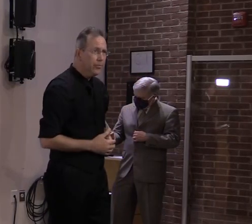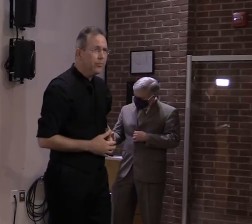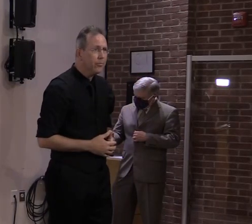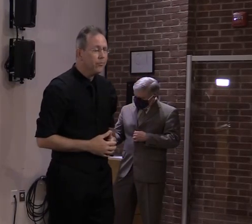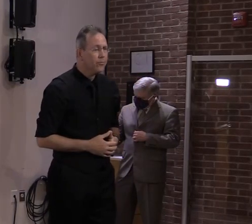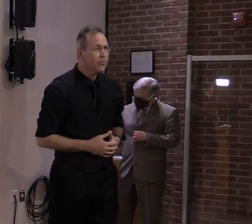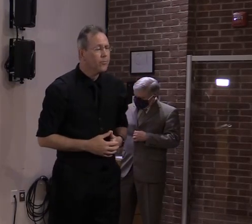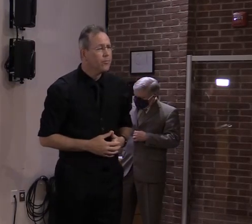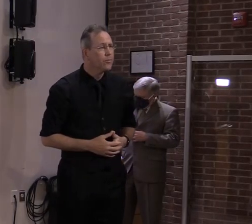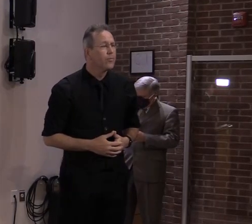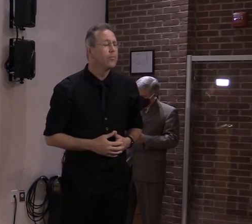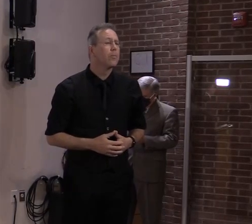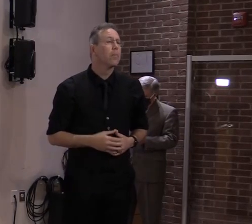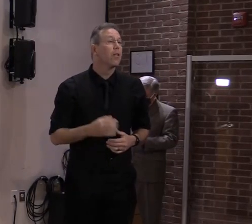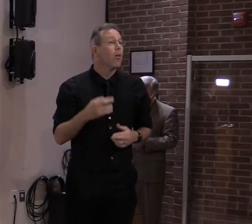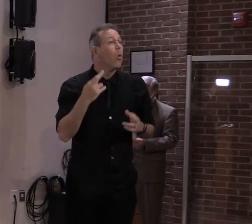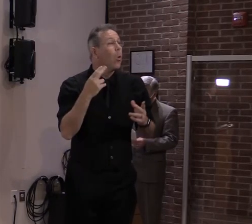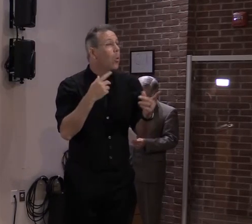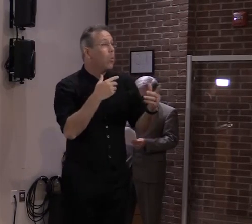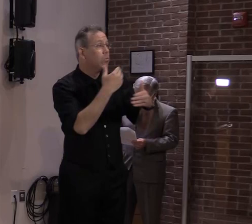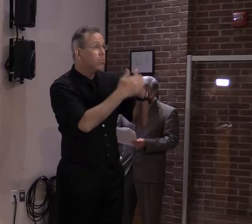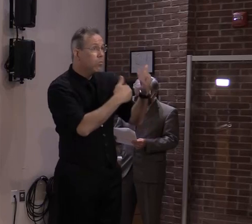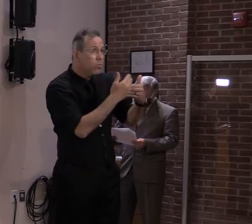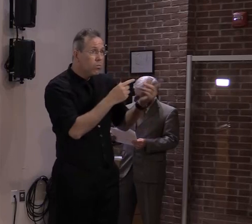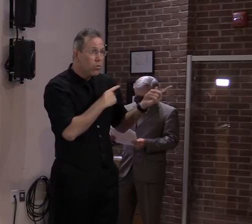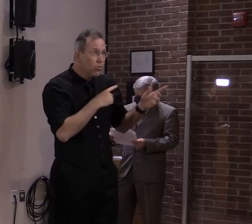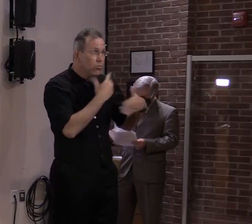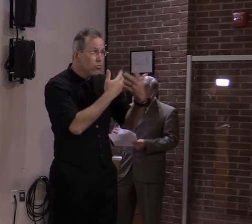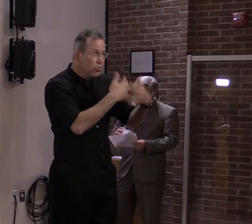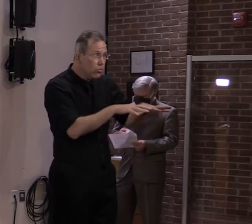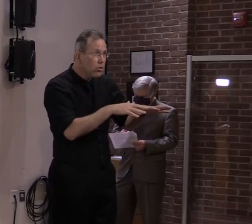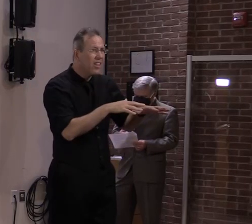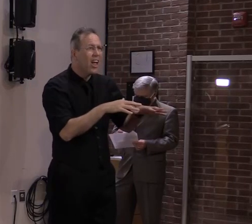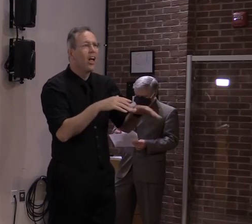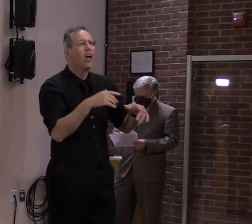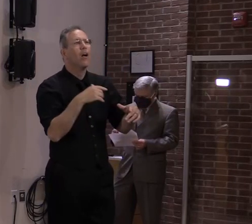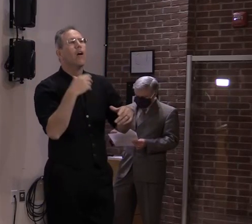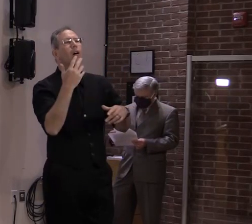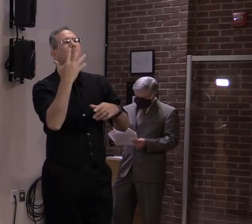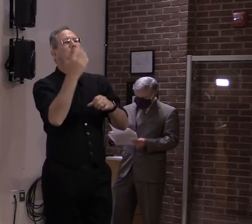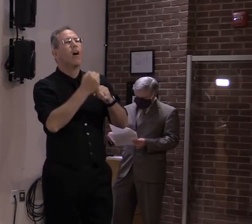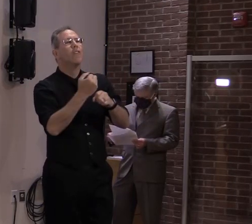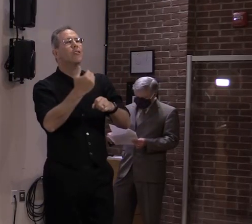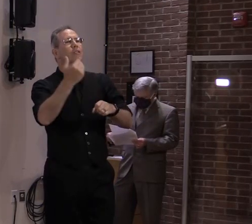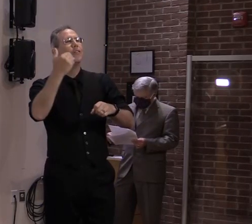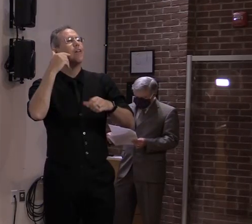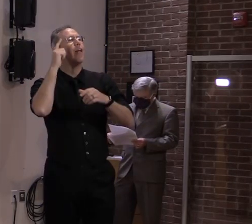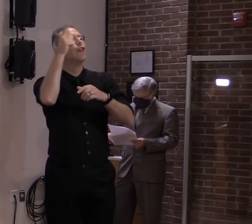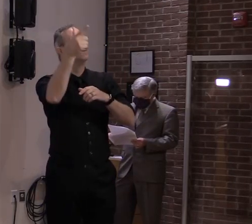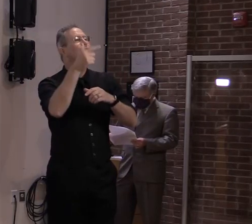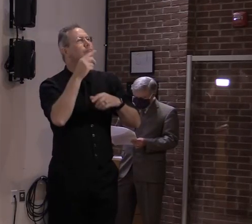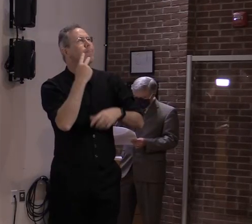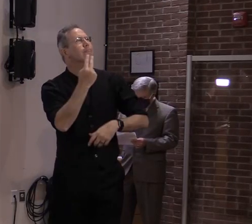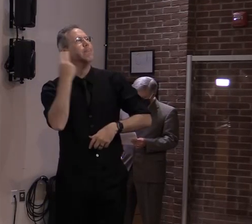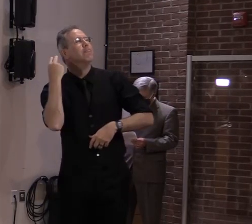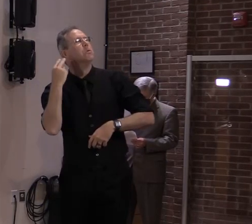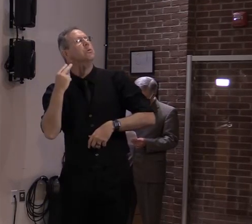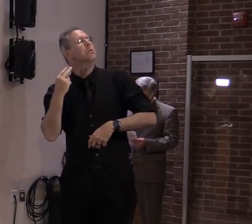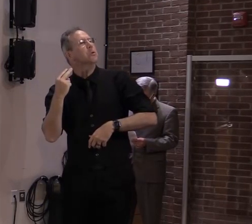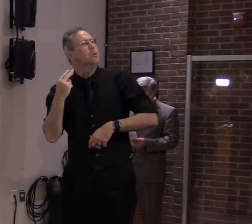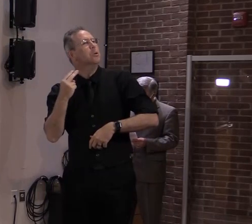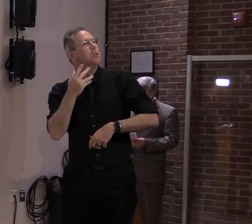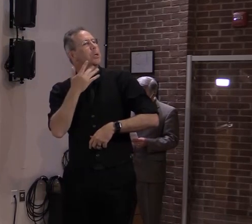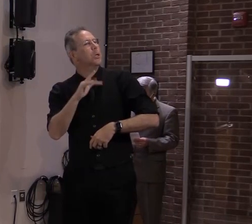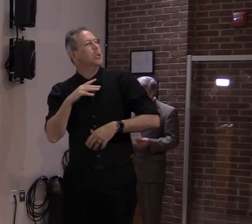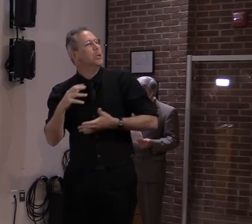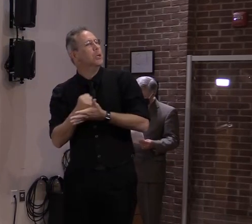back five, 6 years from now and say, where'd the $1 billion go? Where did it all go? Where